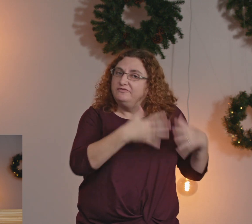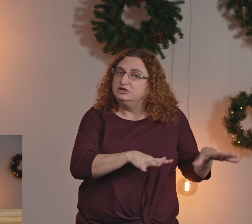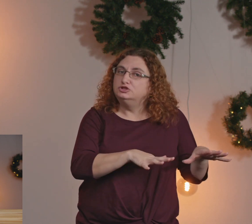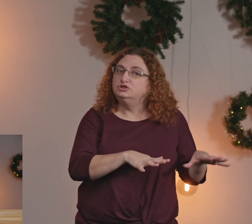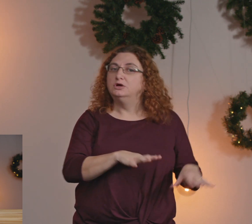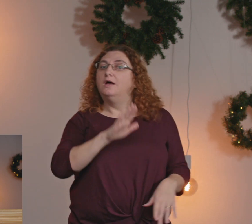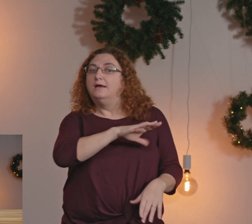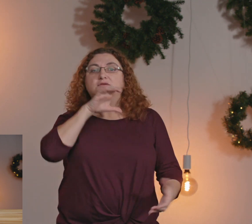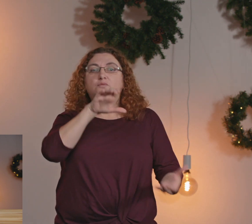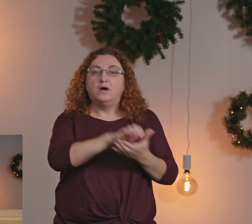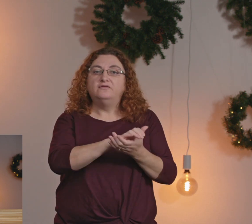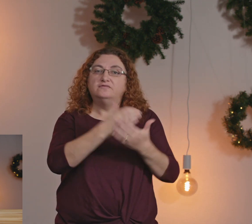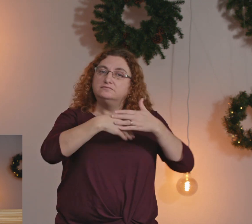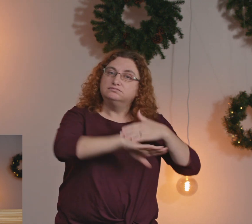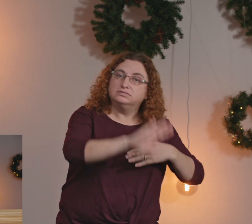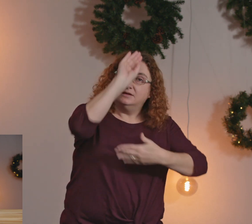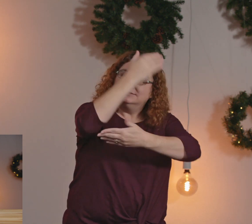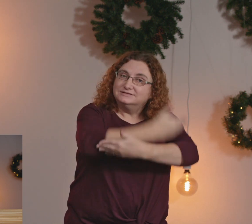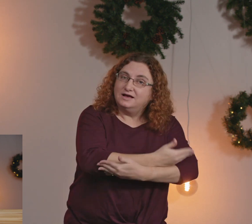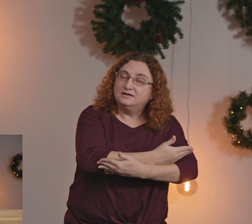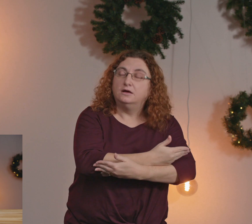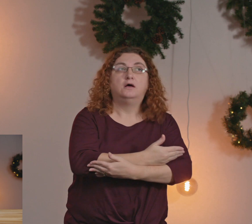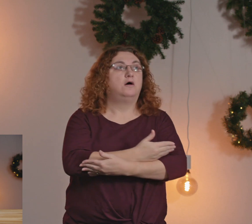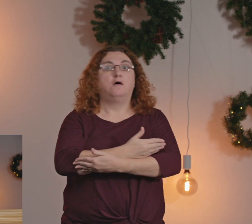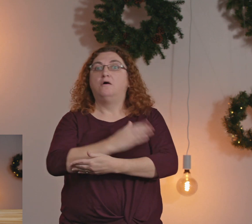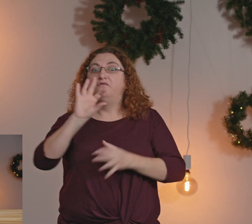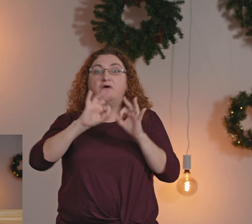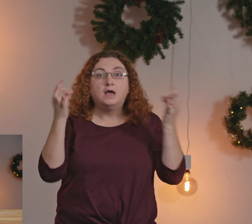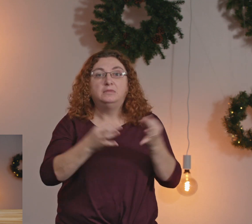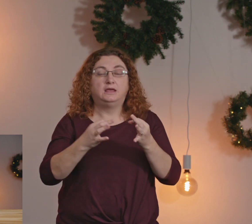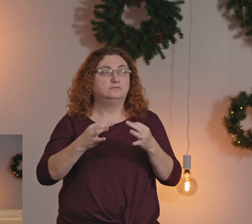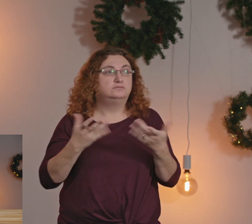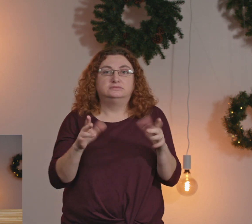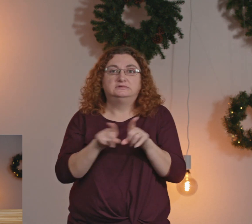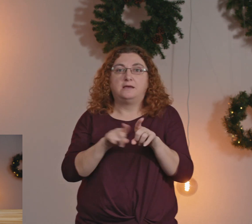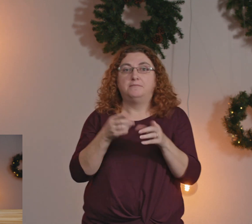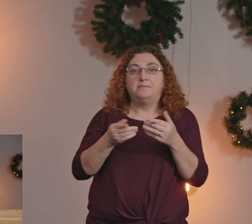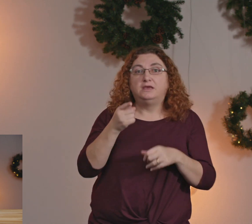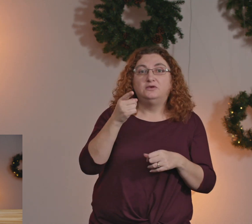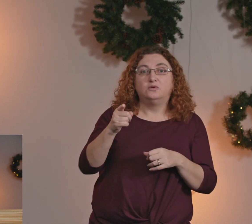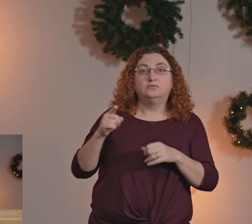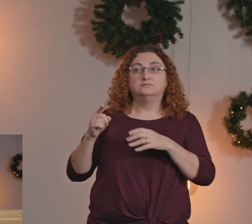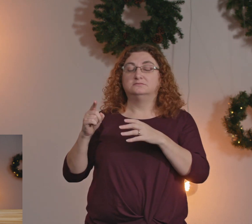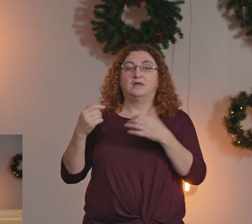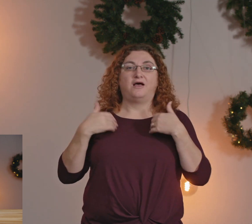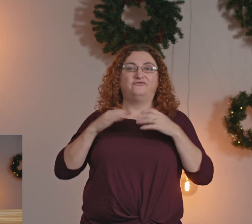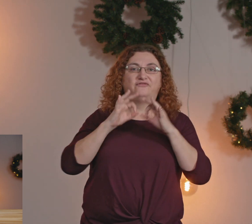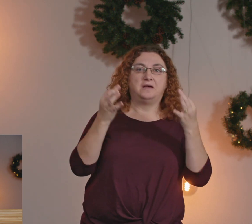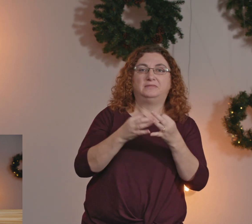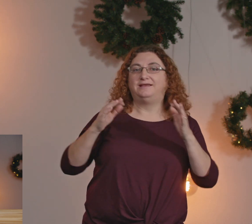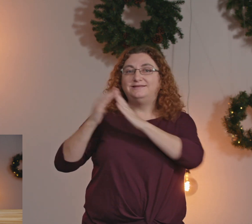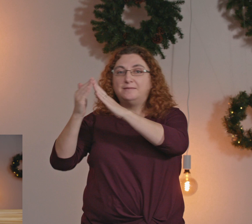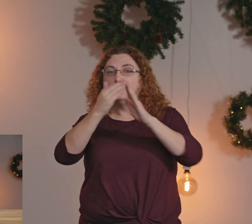son, and her neighbors and relatives all come around in the same way that you would probably have your neighbors and relatives know all